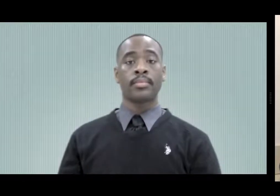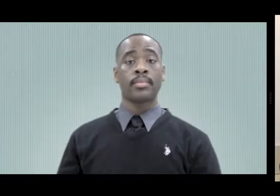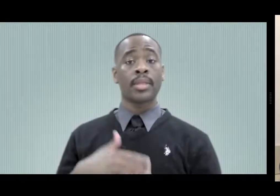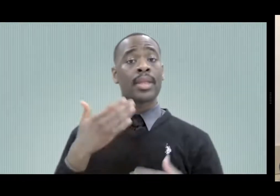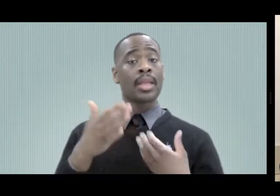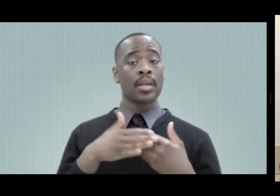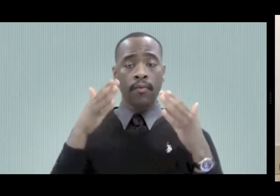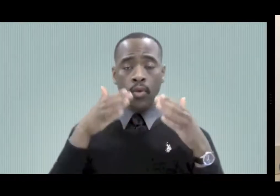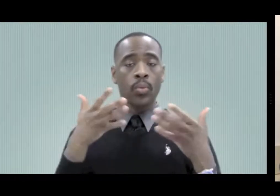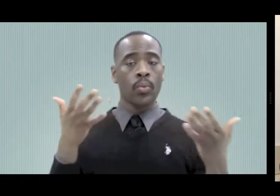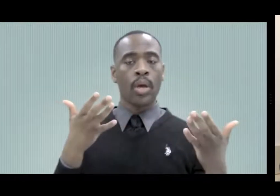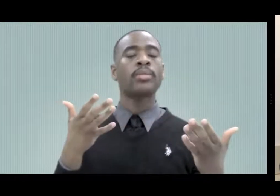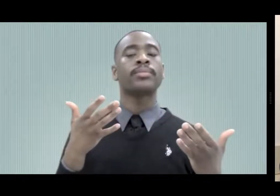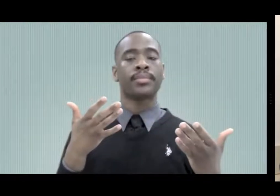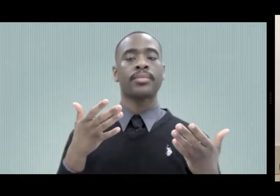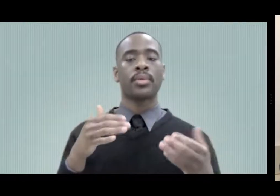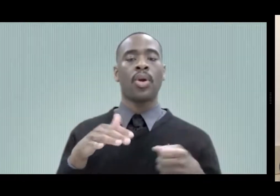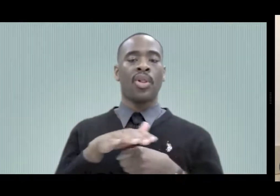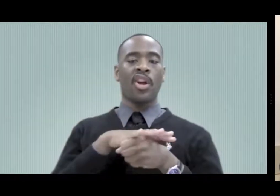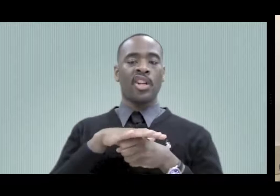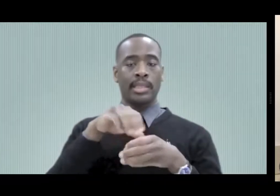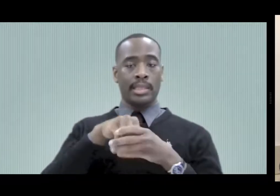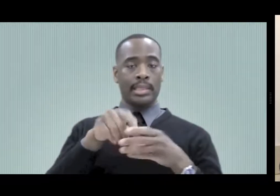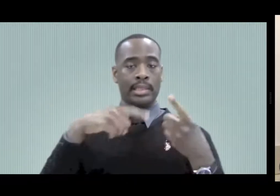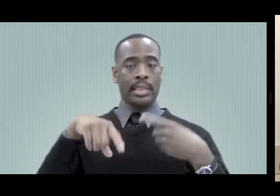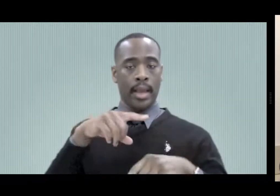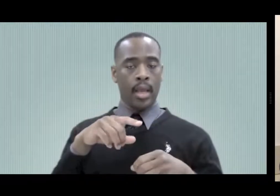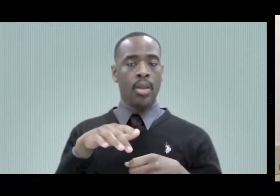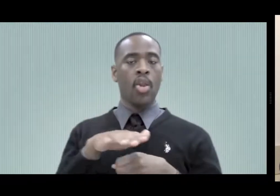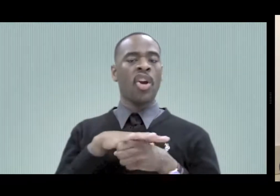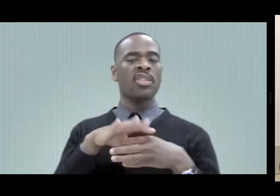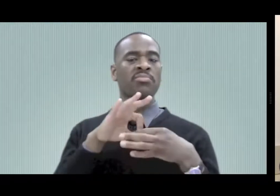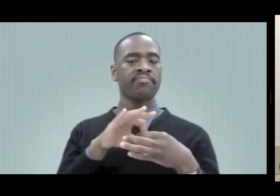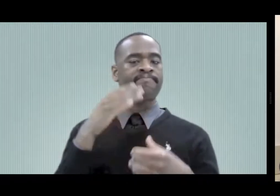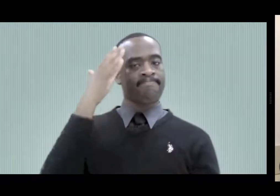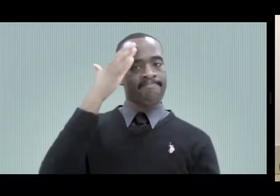hand. The white ASL users use one hand signs.